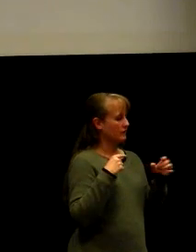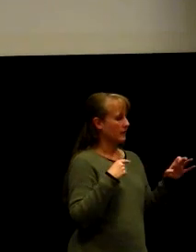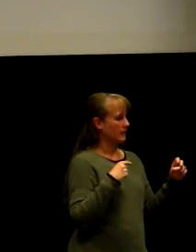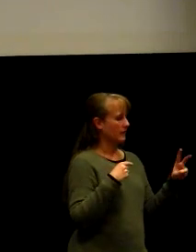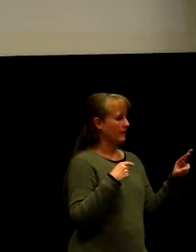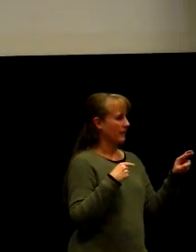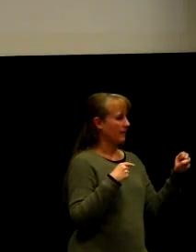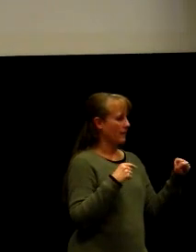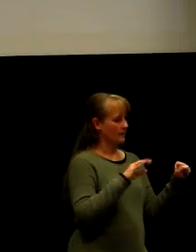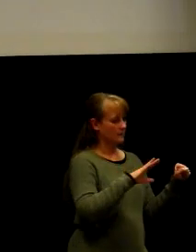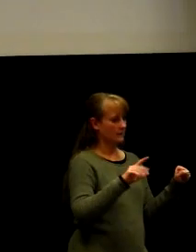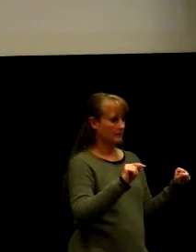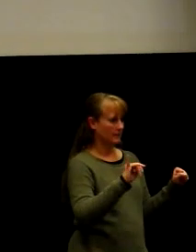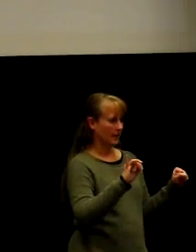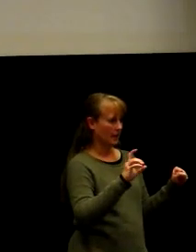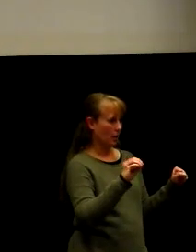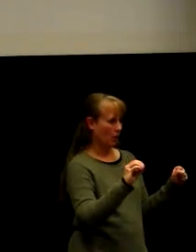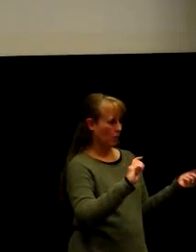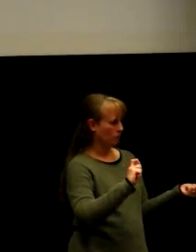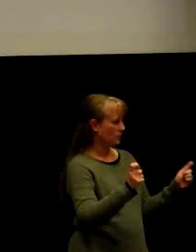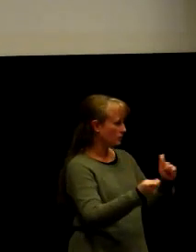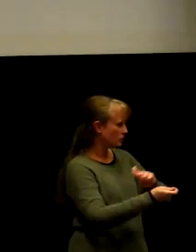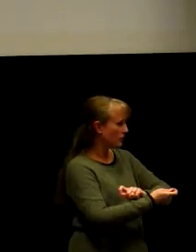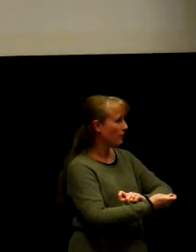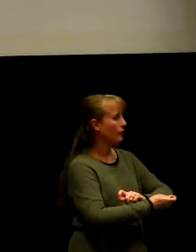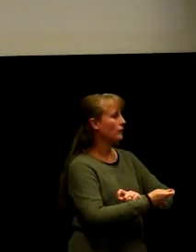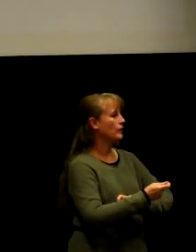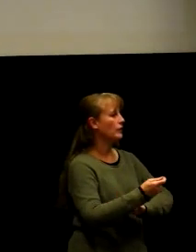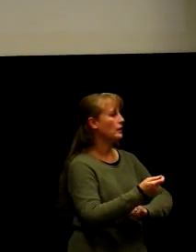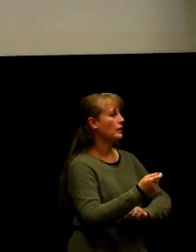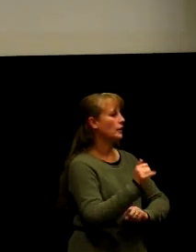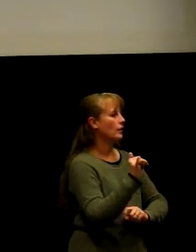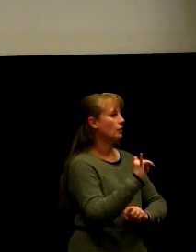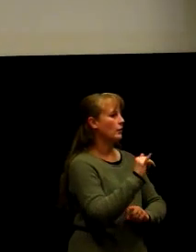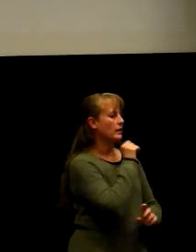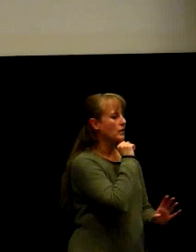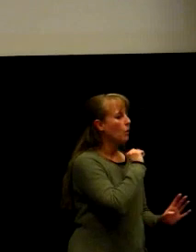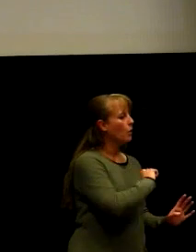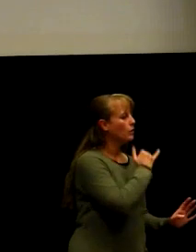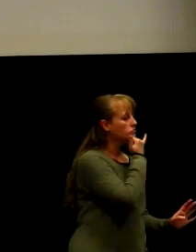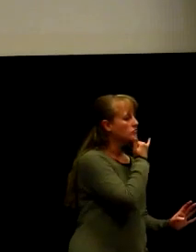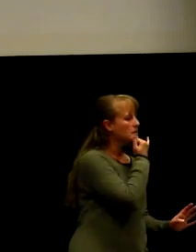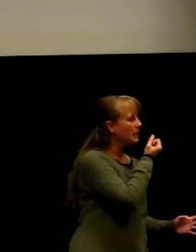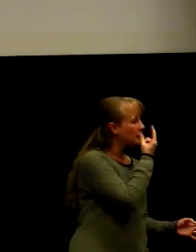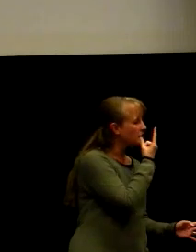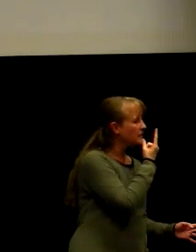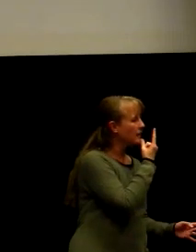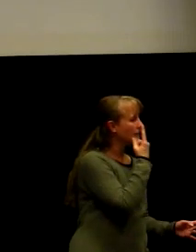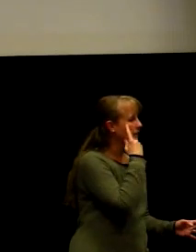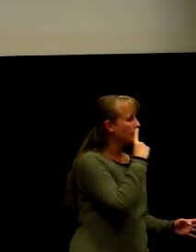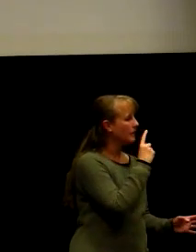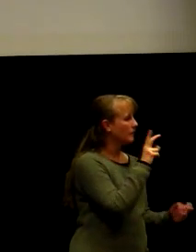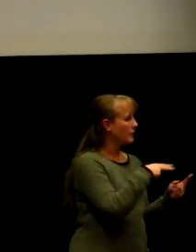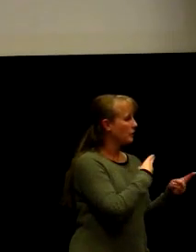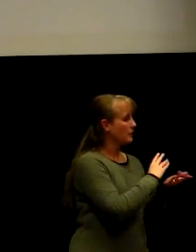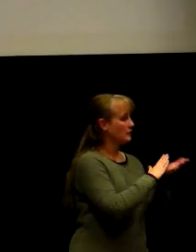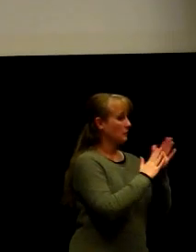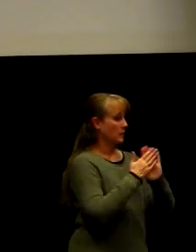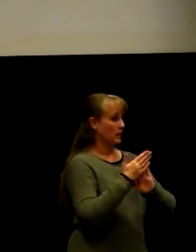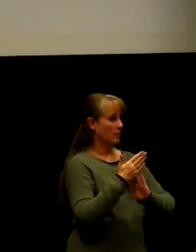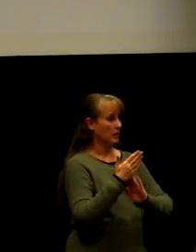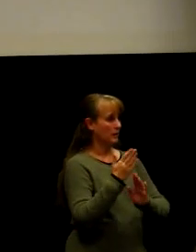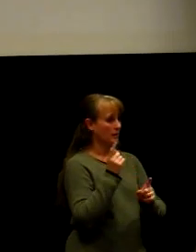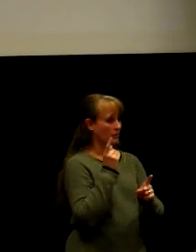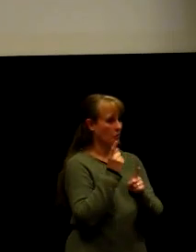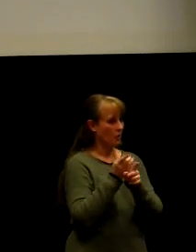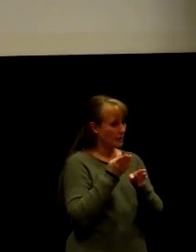Clavius to Tycho from a kind of dated and mistaken understanding of the nature of the universe to we're heading at least in